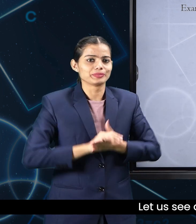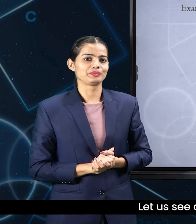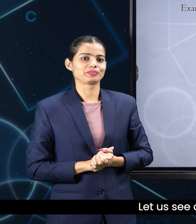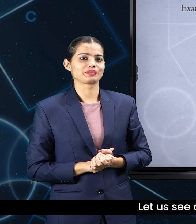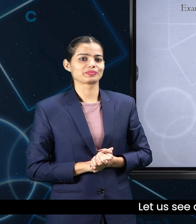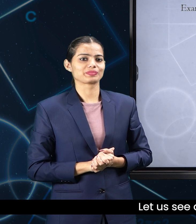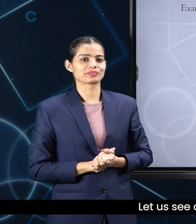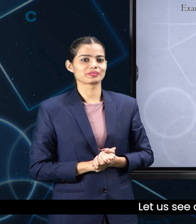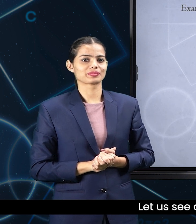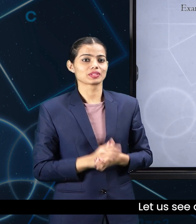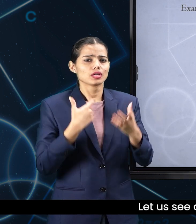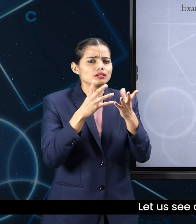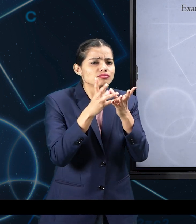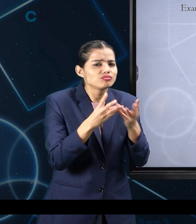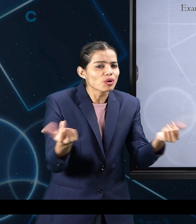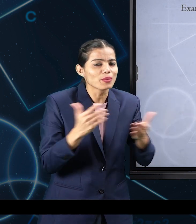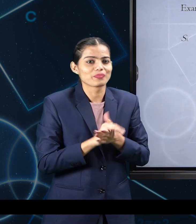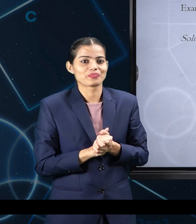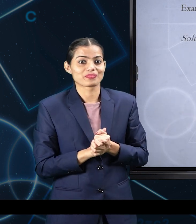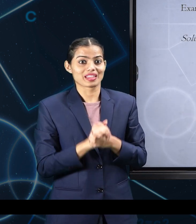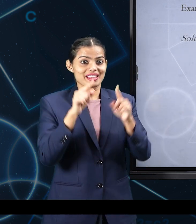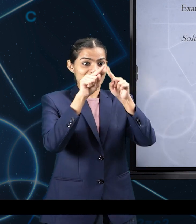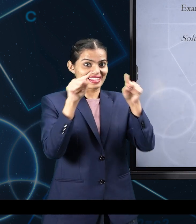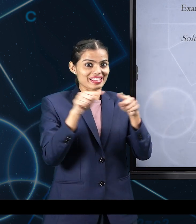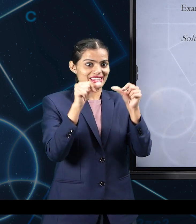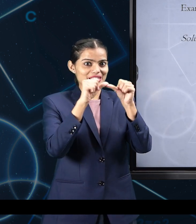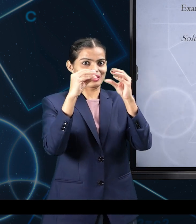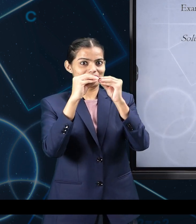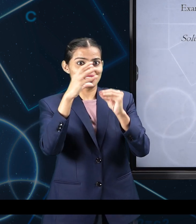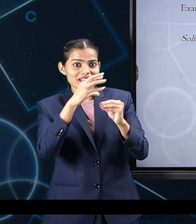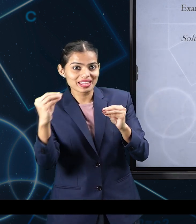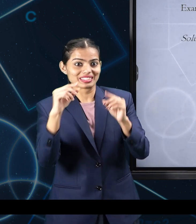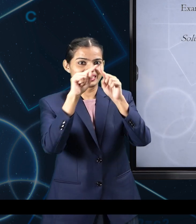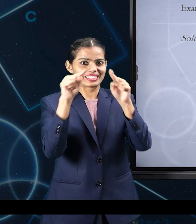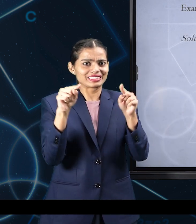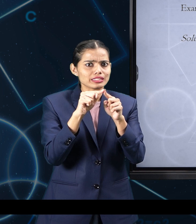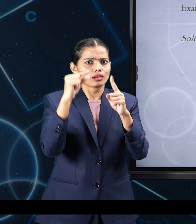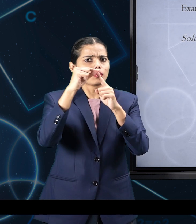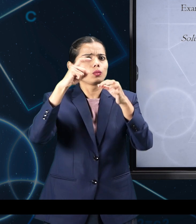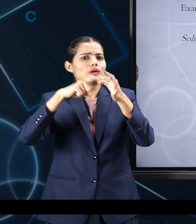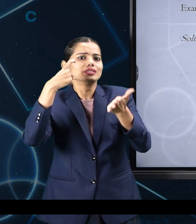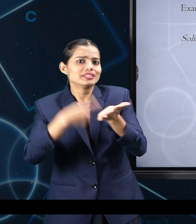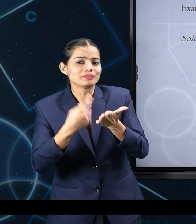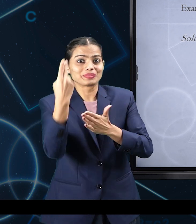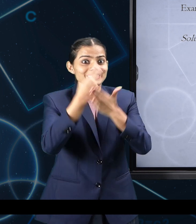PQR. Solution, in triangle ABC and triangle PQR,